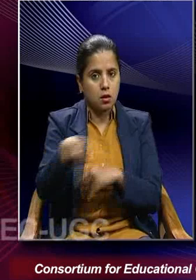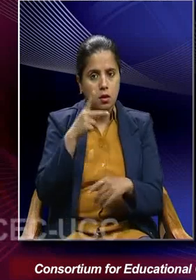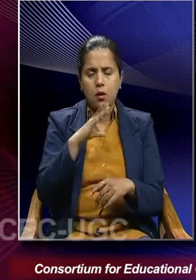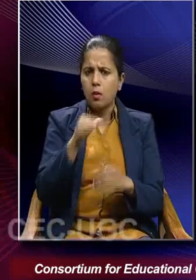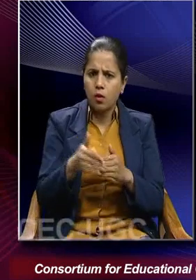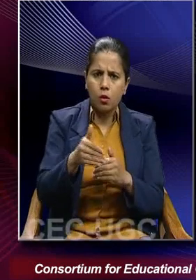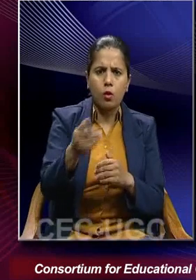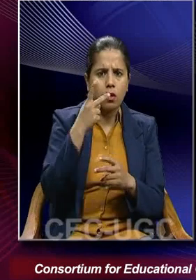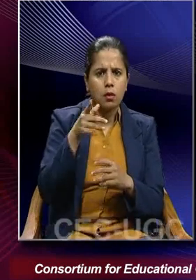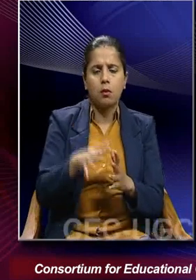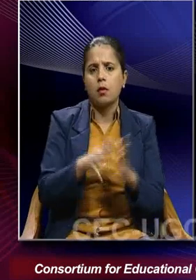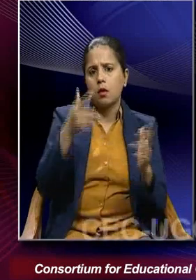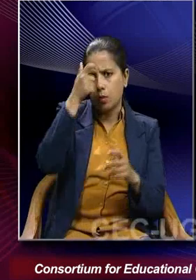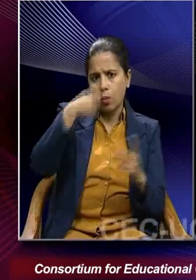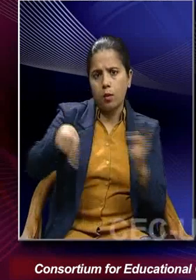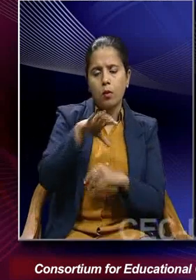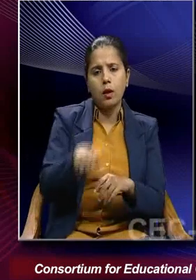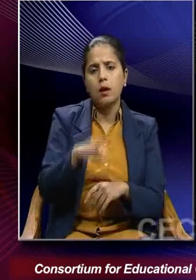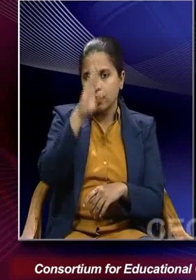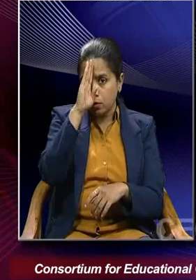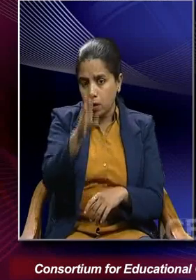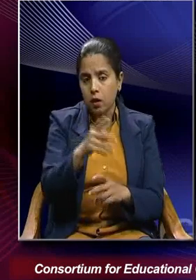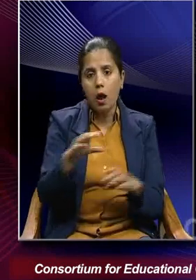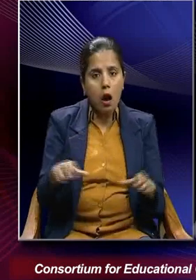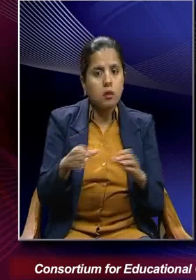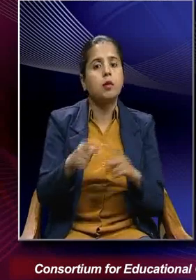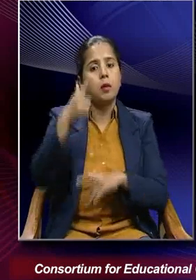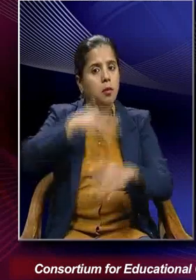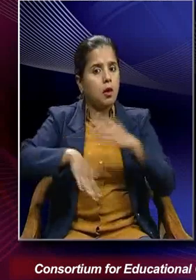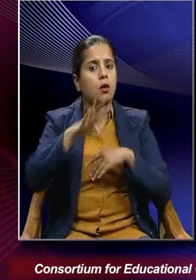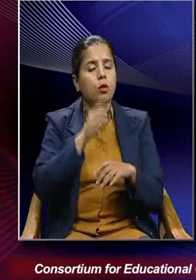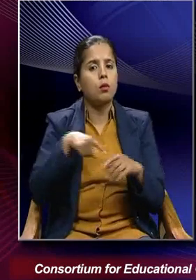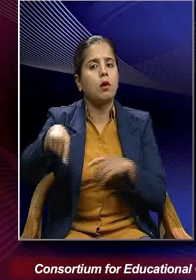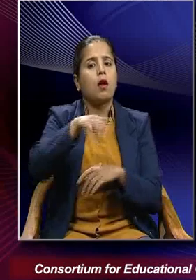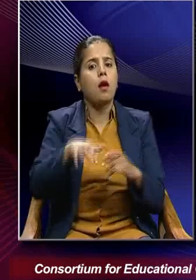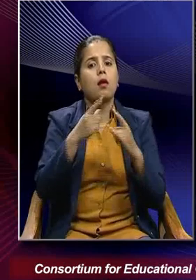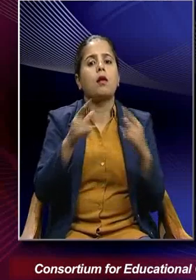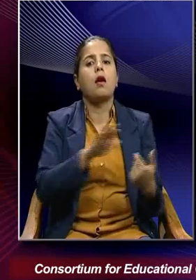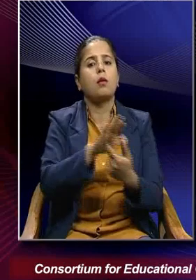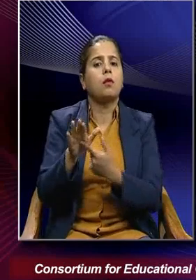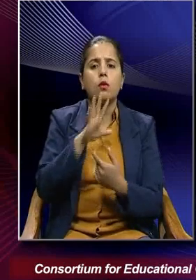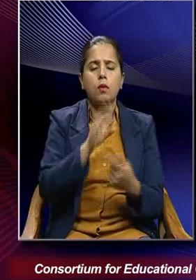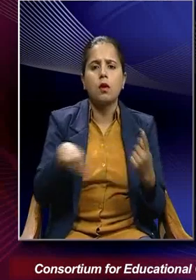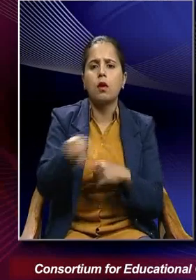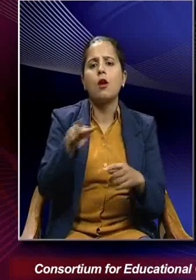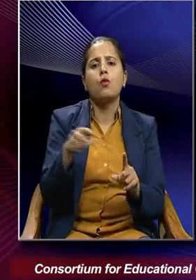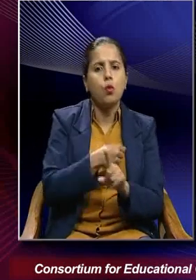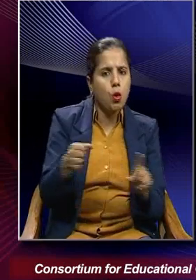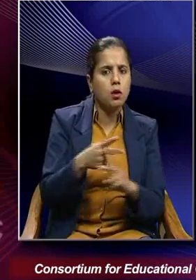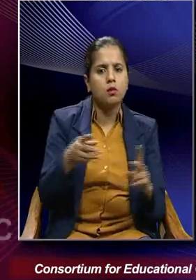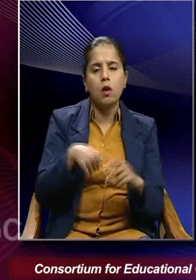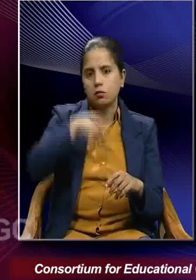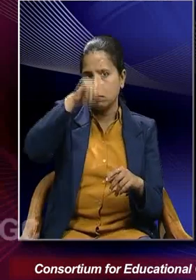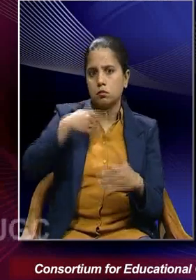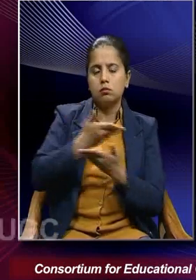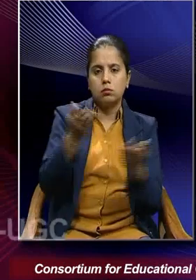way outraged by Jinnah's direct action plan campaign which had provoked communal violence across India. But